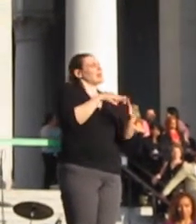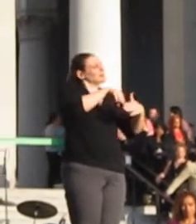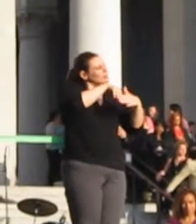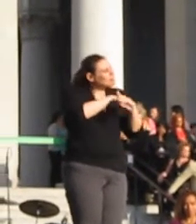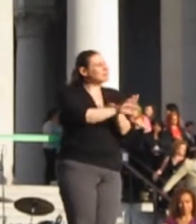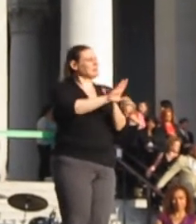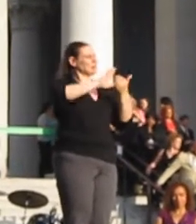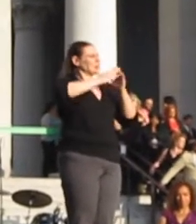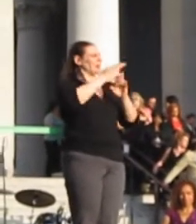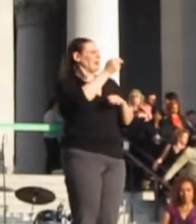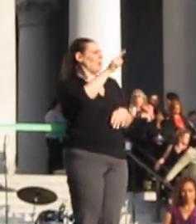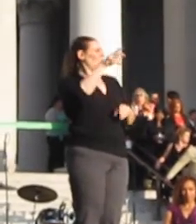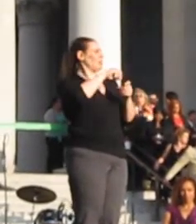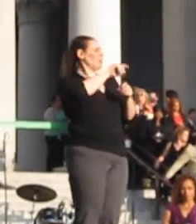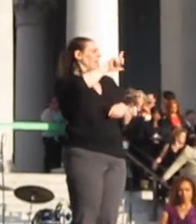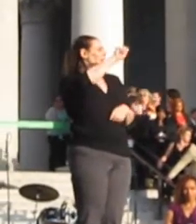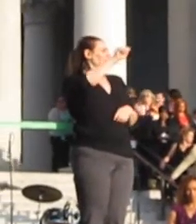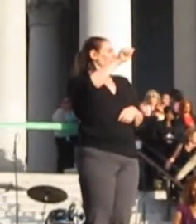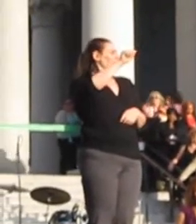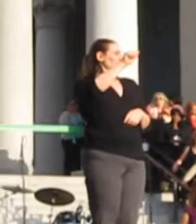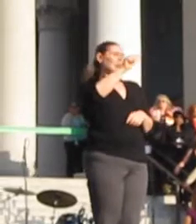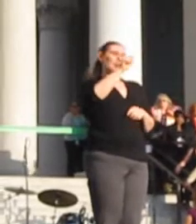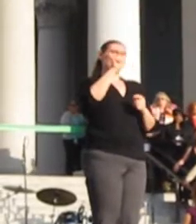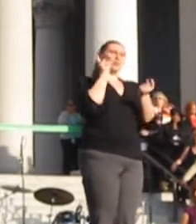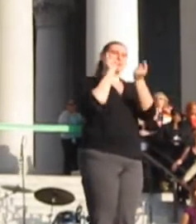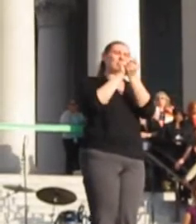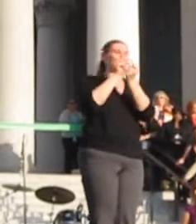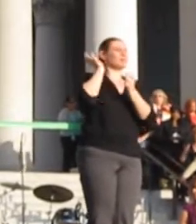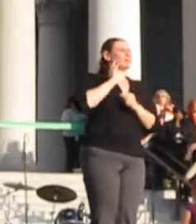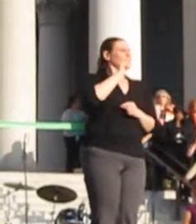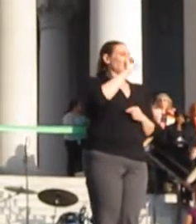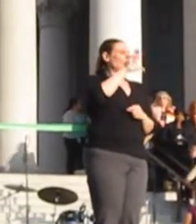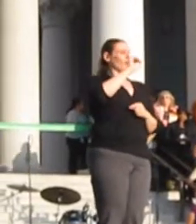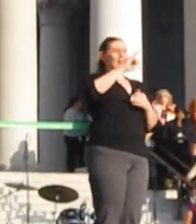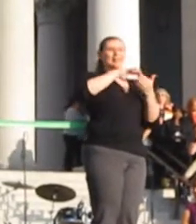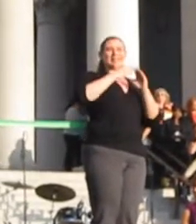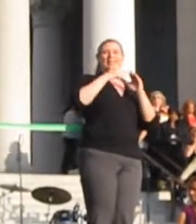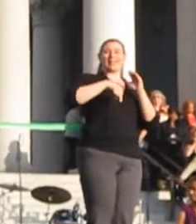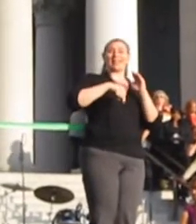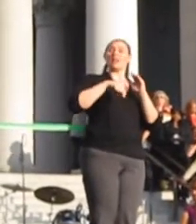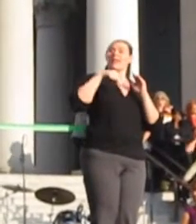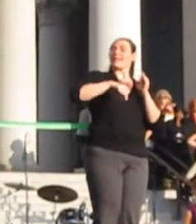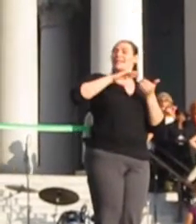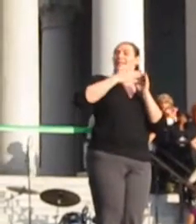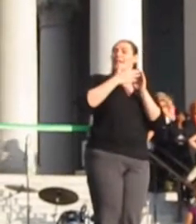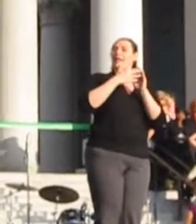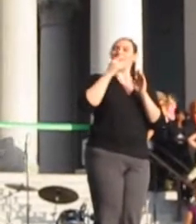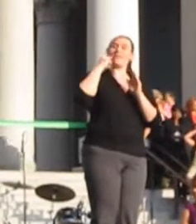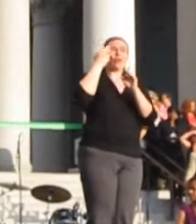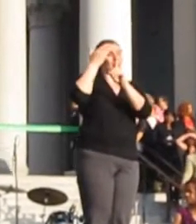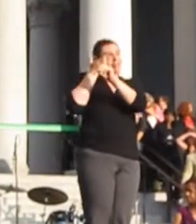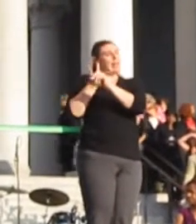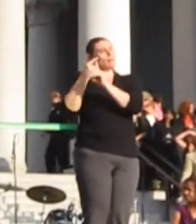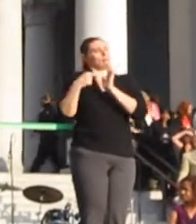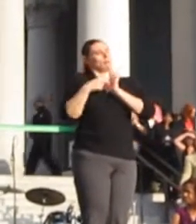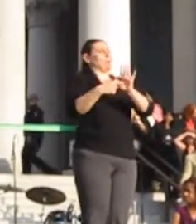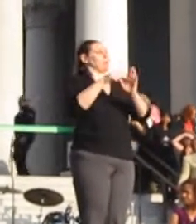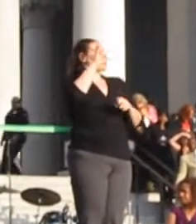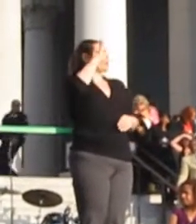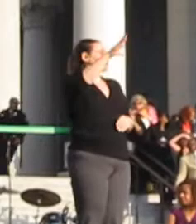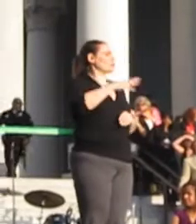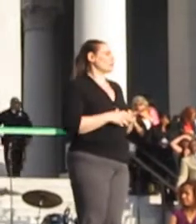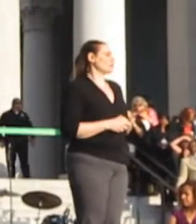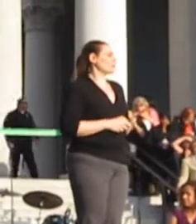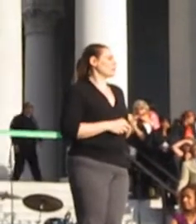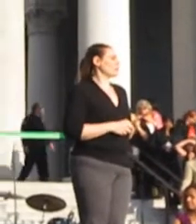Hall of Los Angeles to see the then mayor of this city because this city represented the future to him.